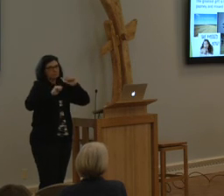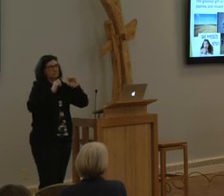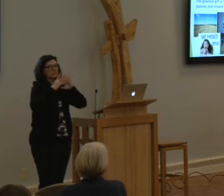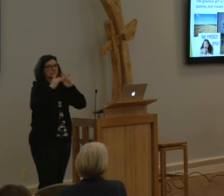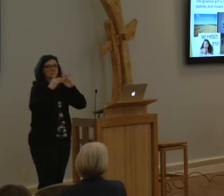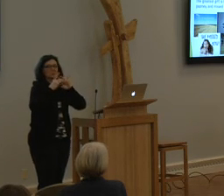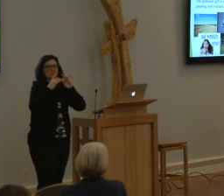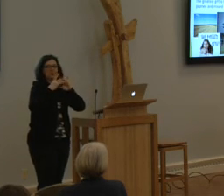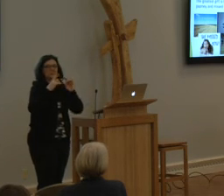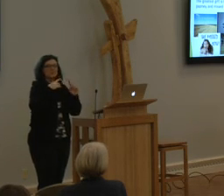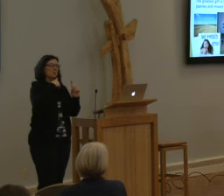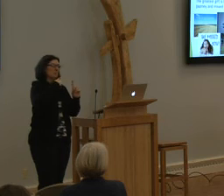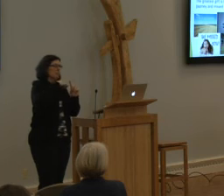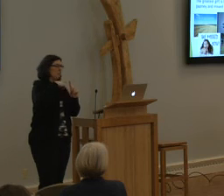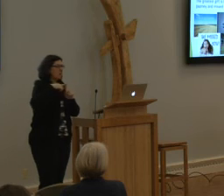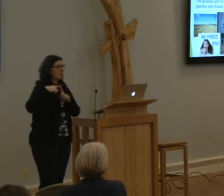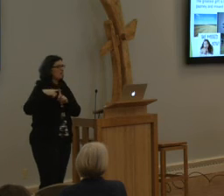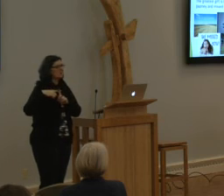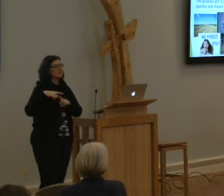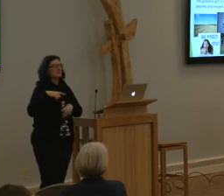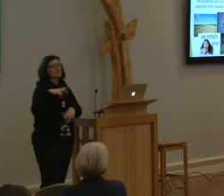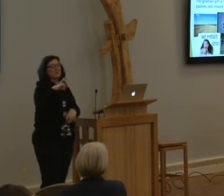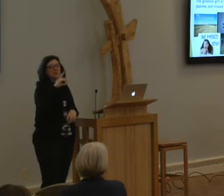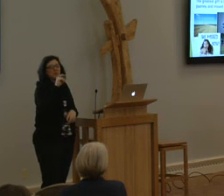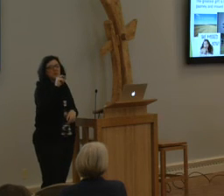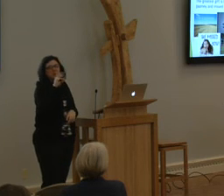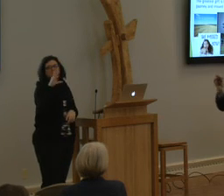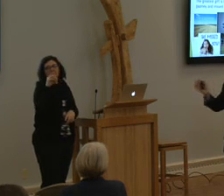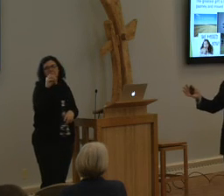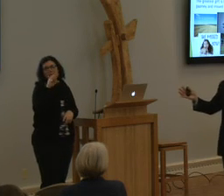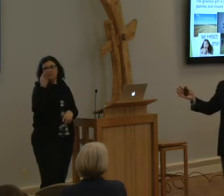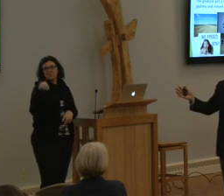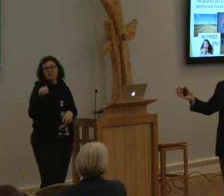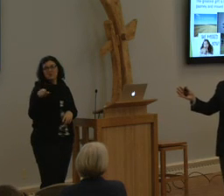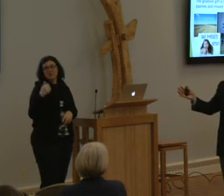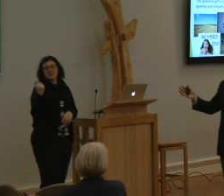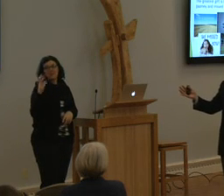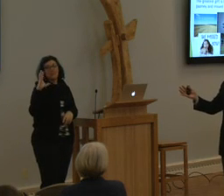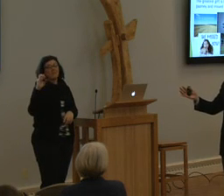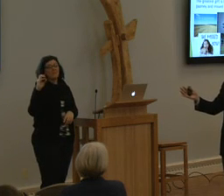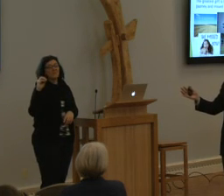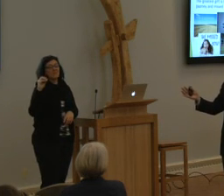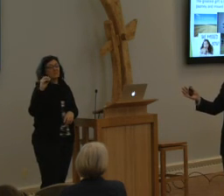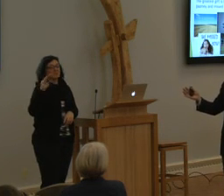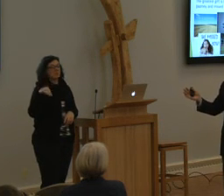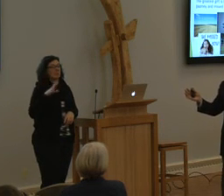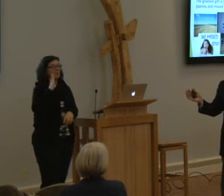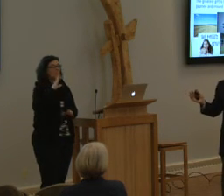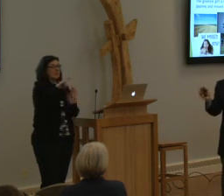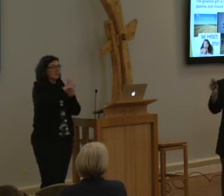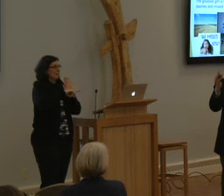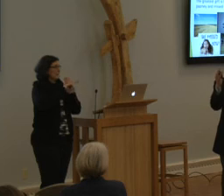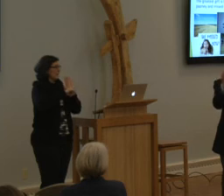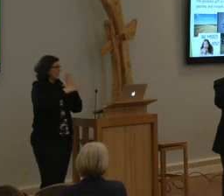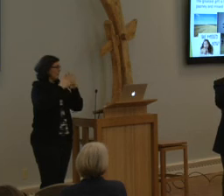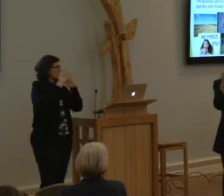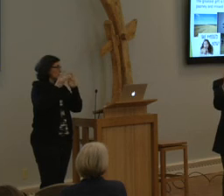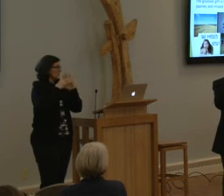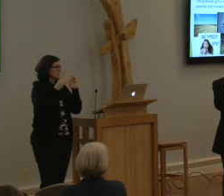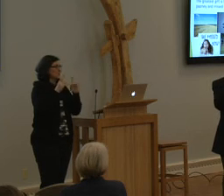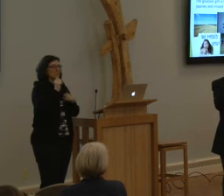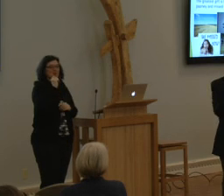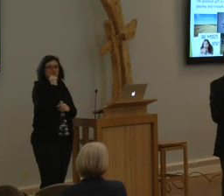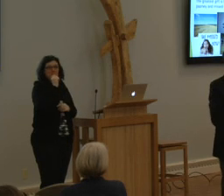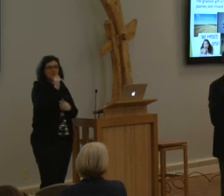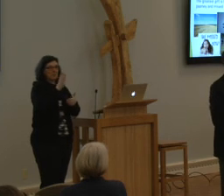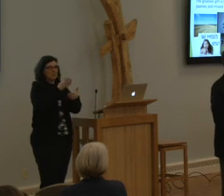stories about 30 to maybe 50%. And the other 50 are going to be negative stories. It's not going to be anything